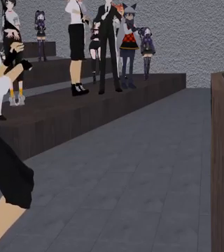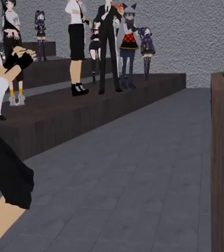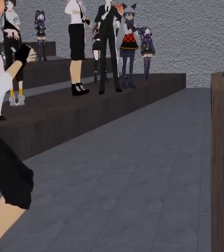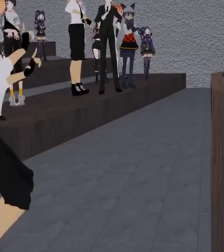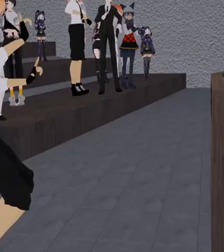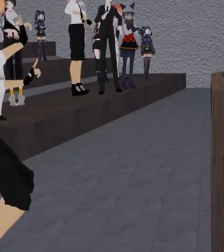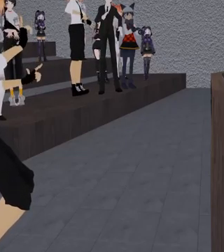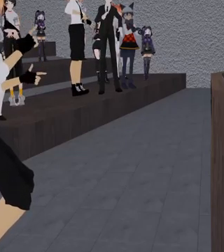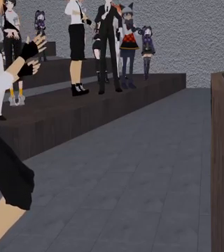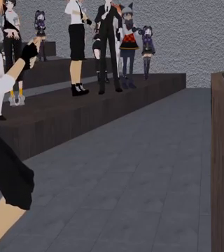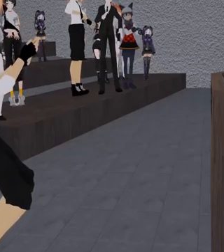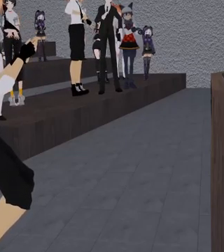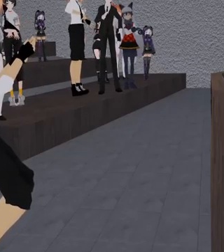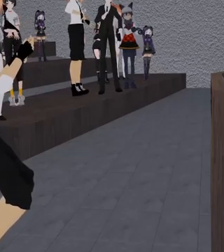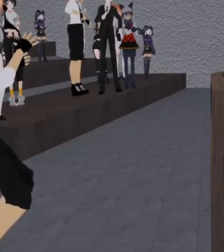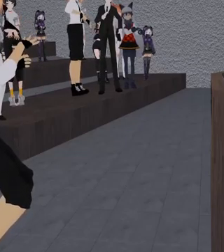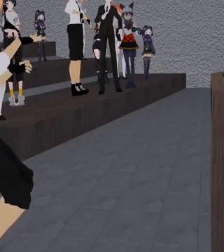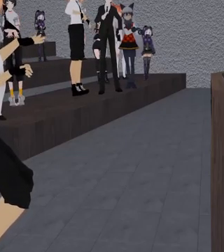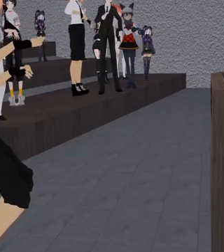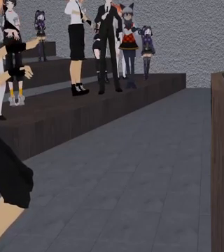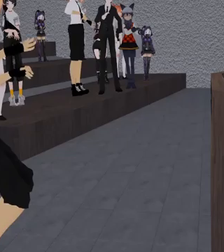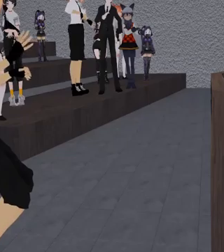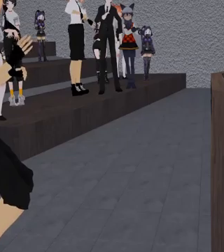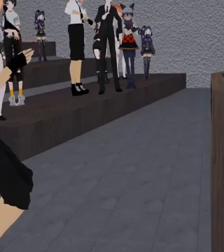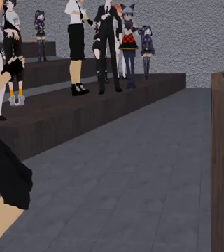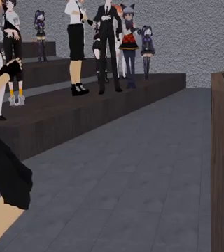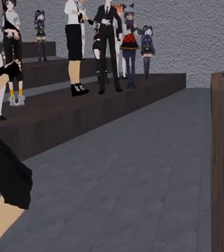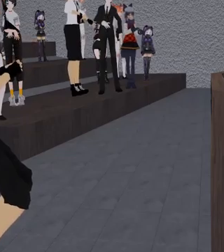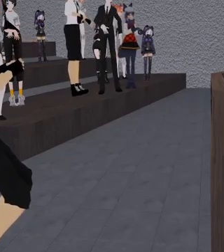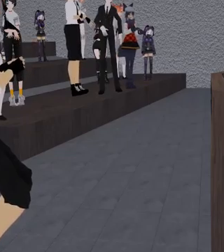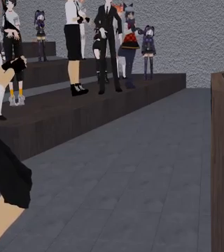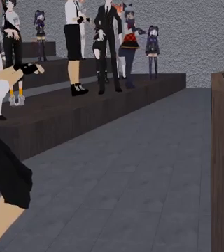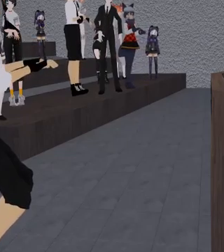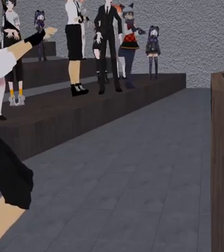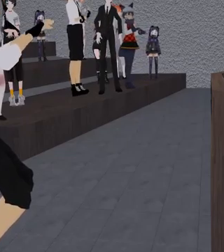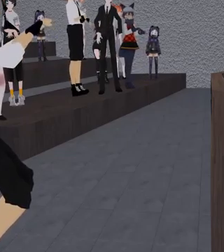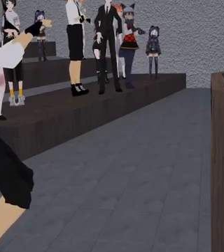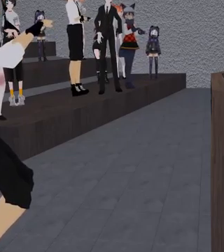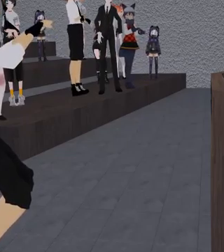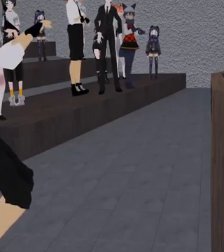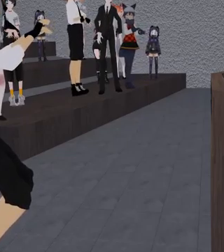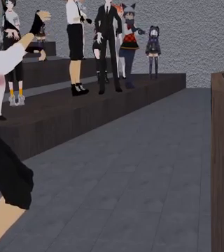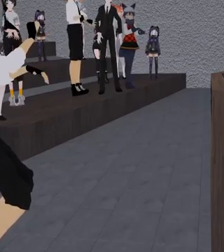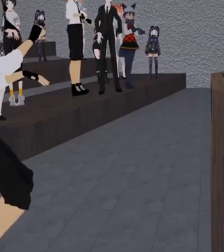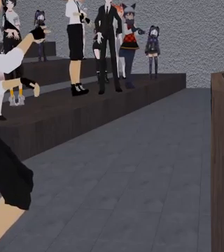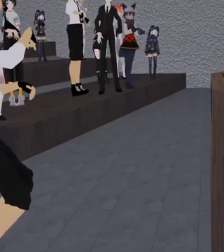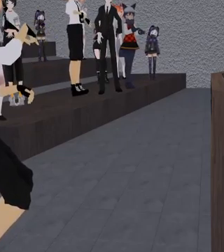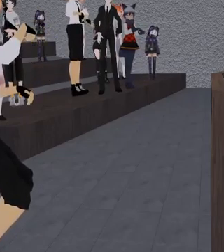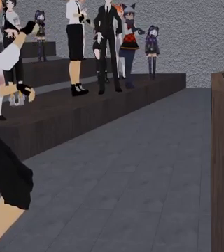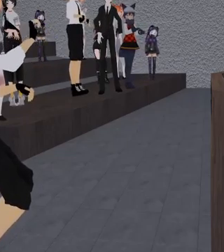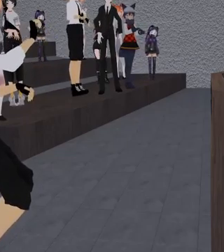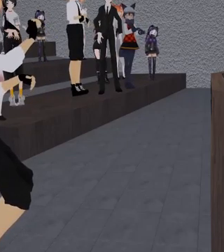So in the boards, there's the finger spelling section where this exists for